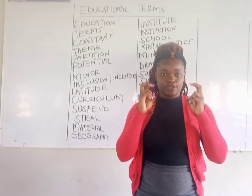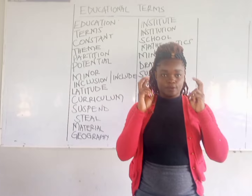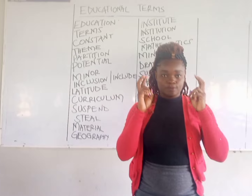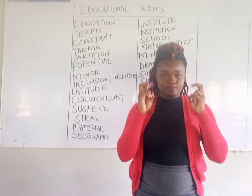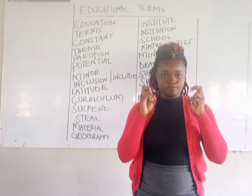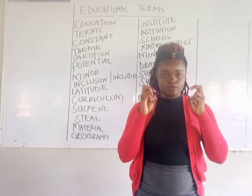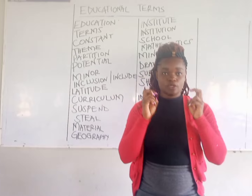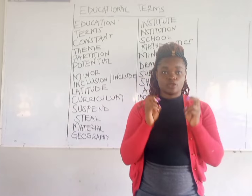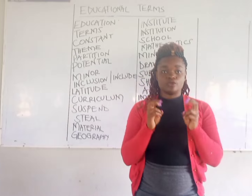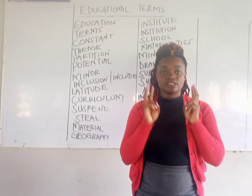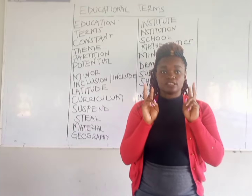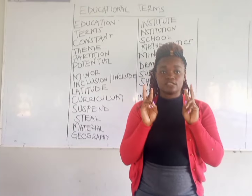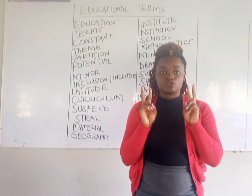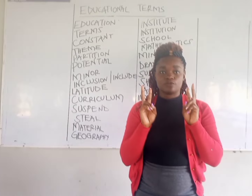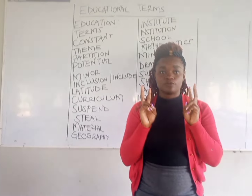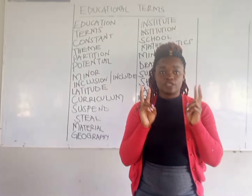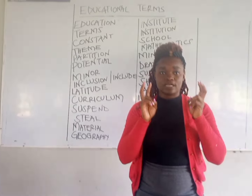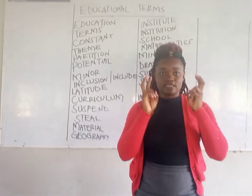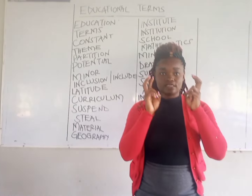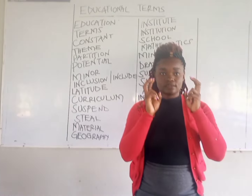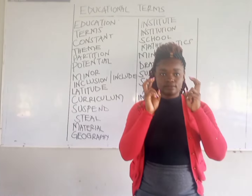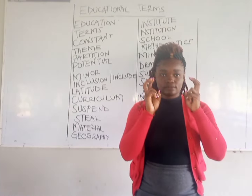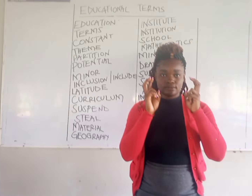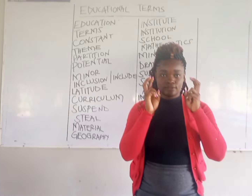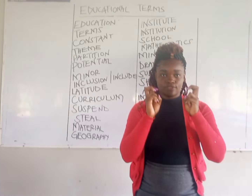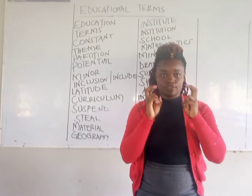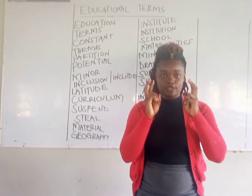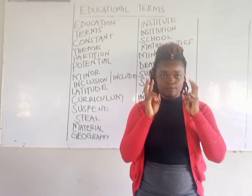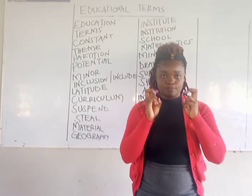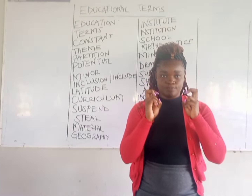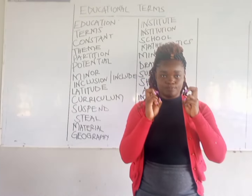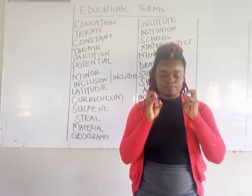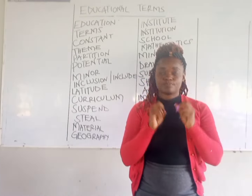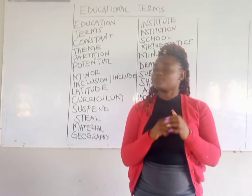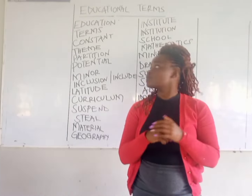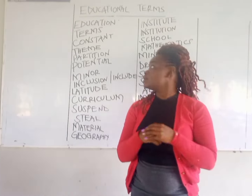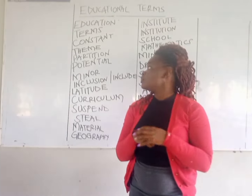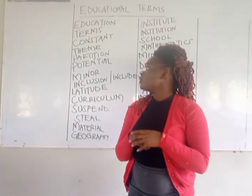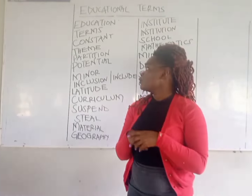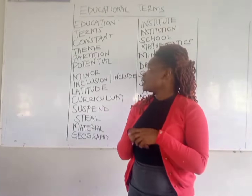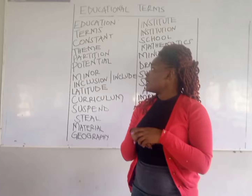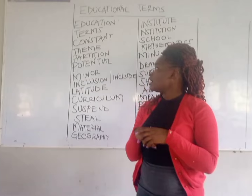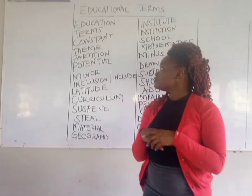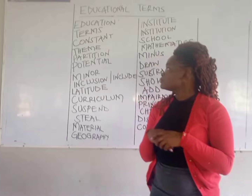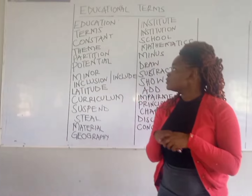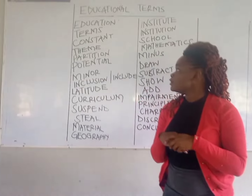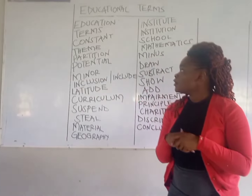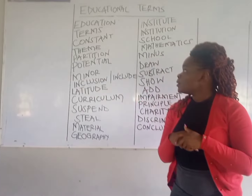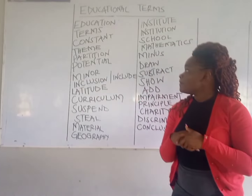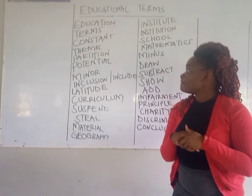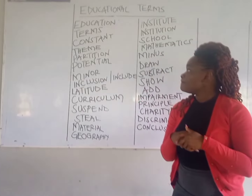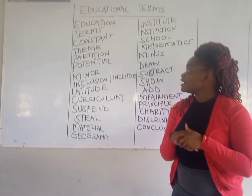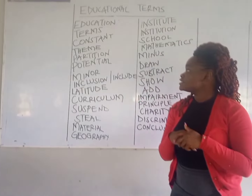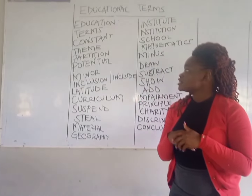Theme. Using the two fingers. Theme. We have